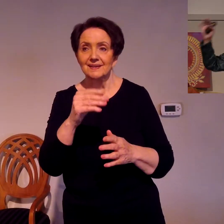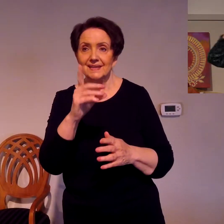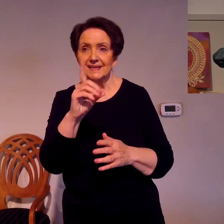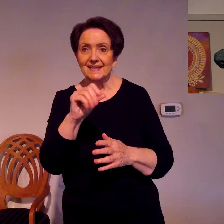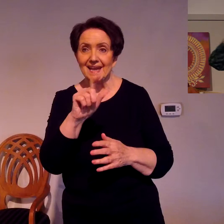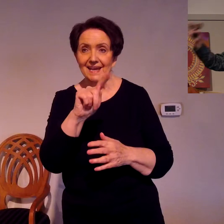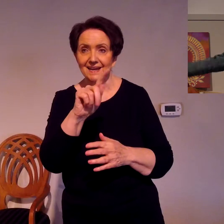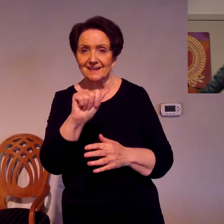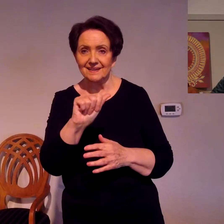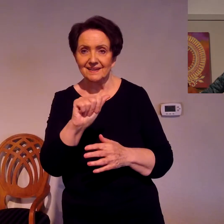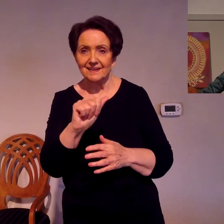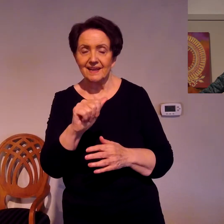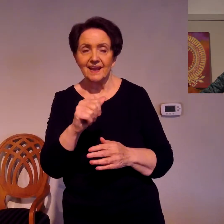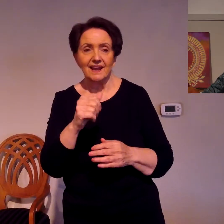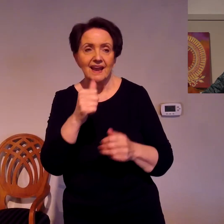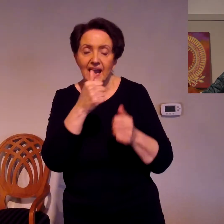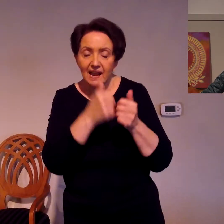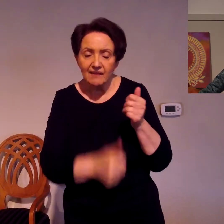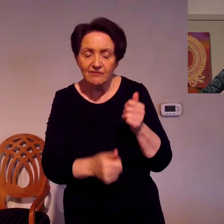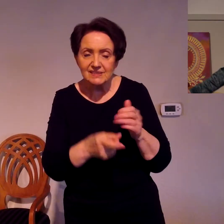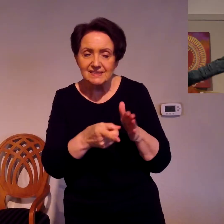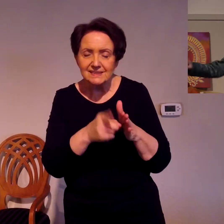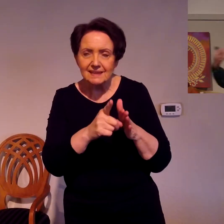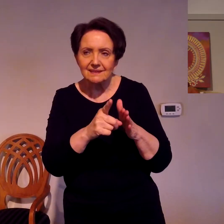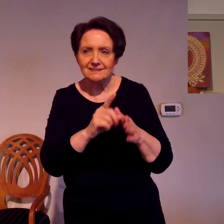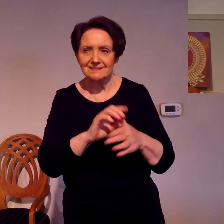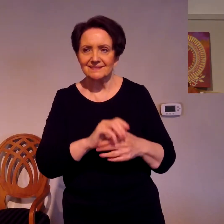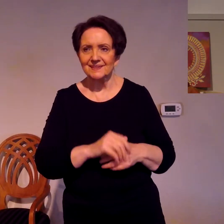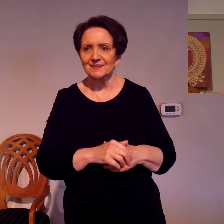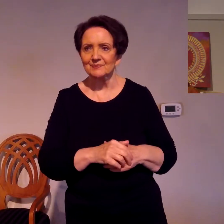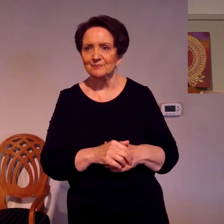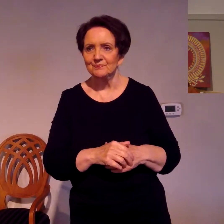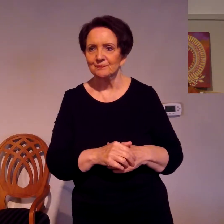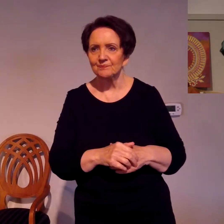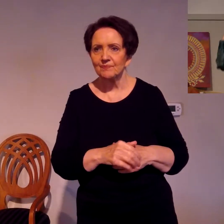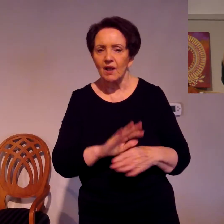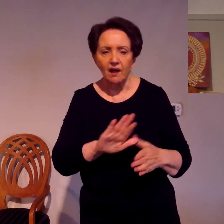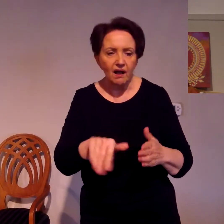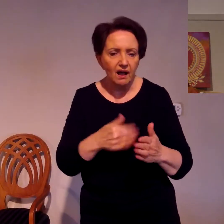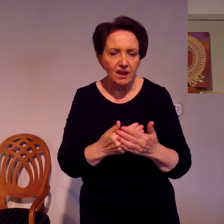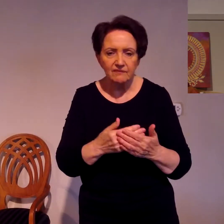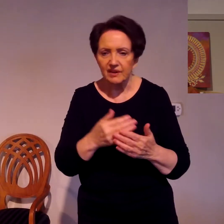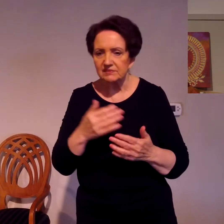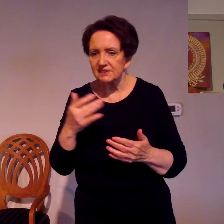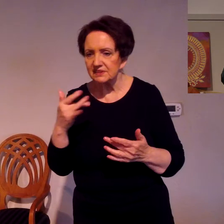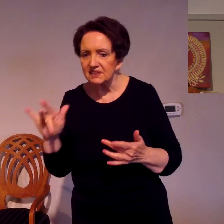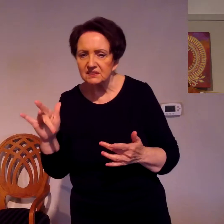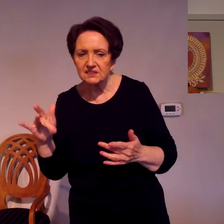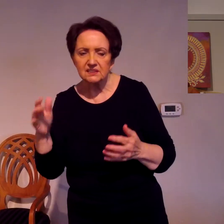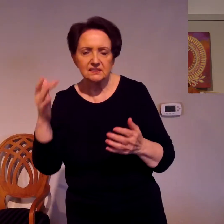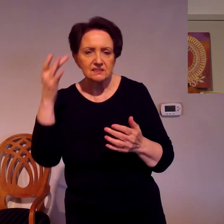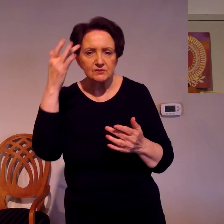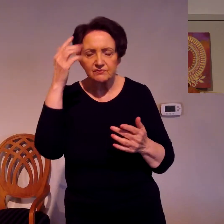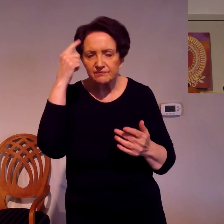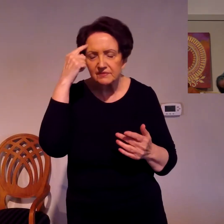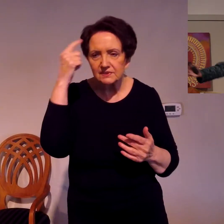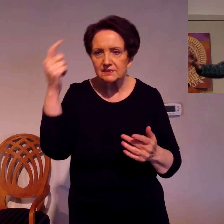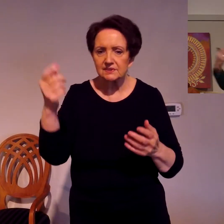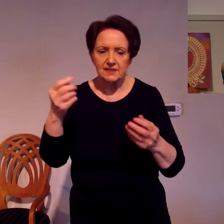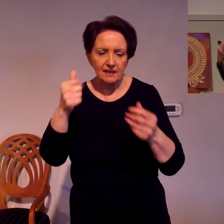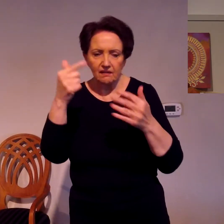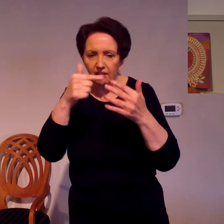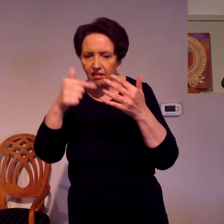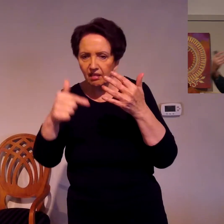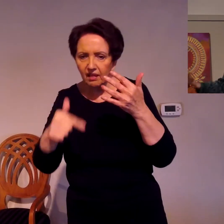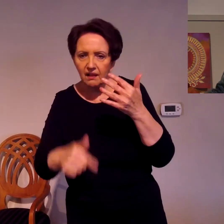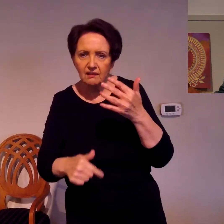I can't even bend my mind around that number, right? And all of our senses and all of our psychic senses and our physical senses are